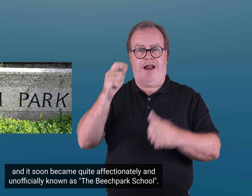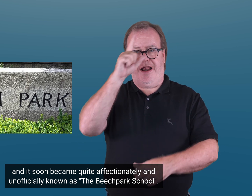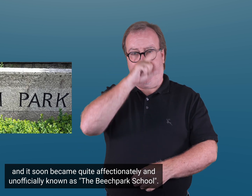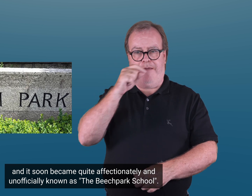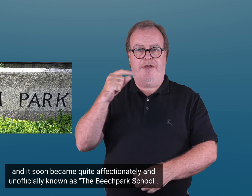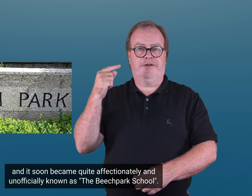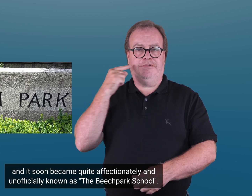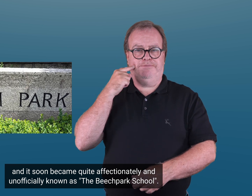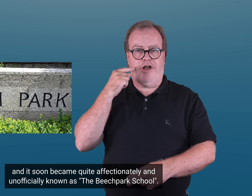as the Beechpark School.